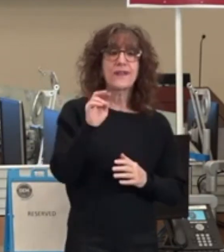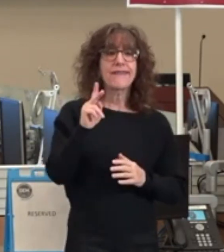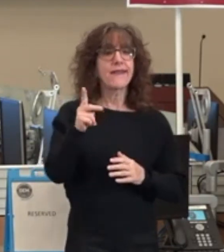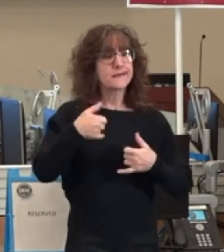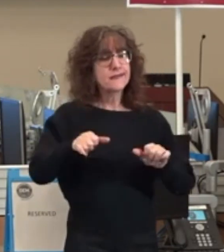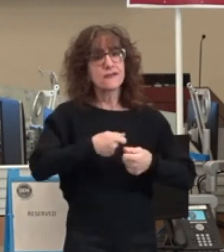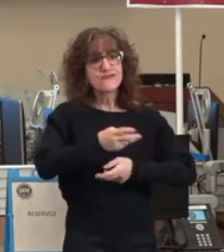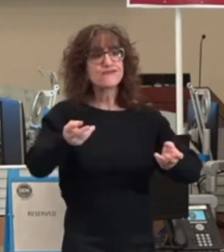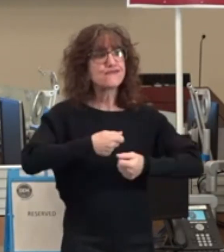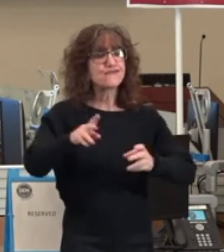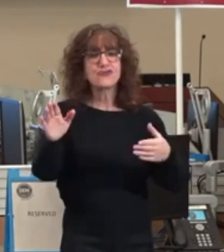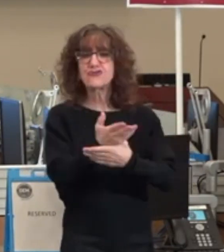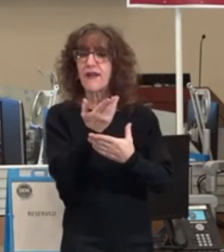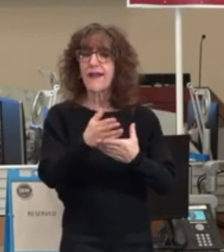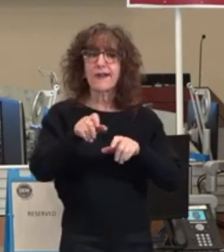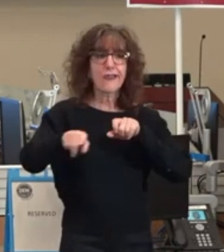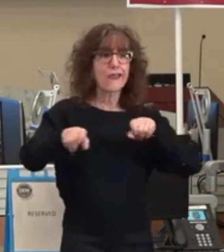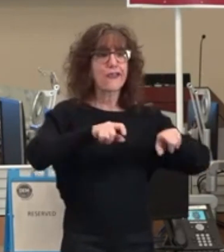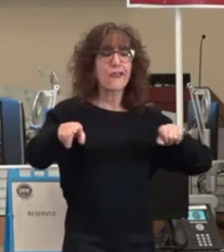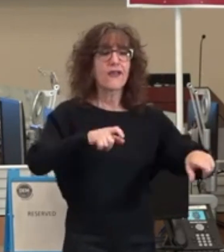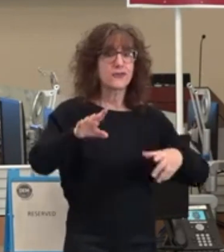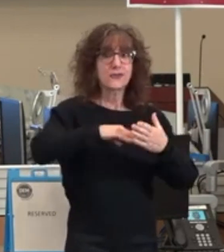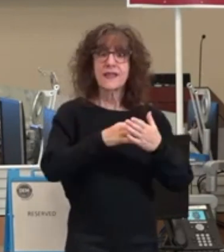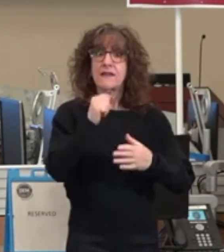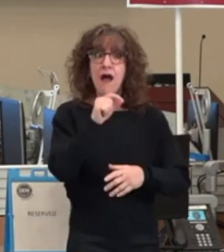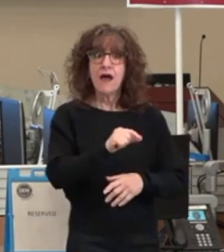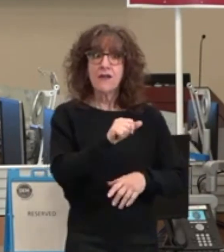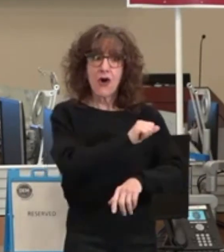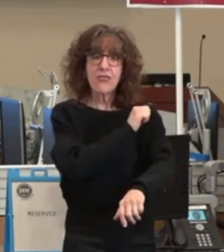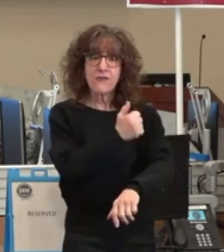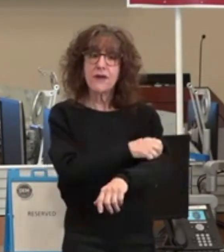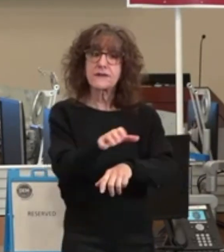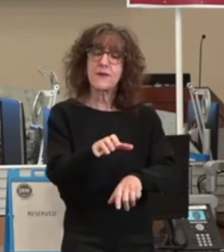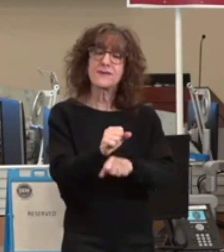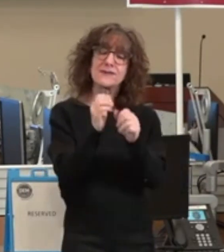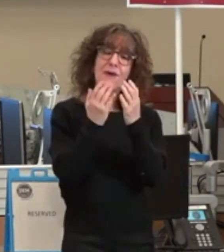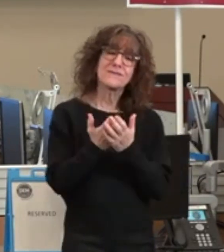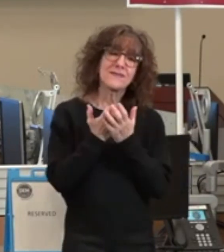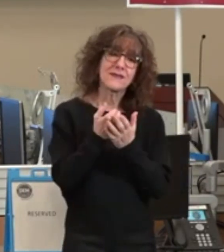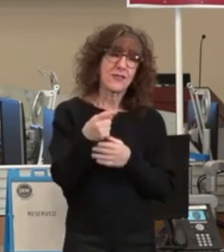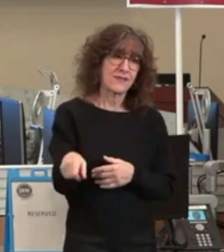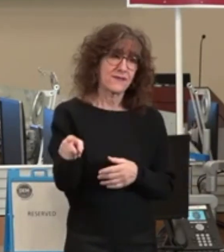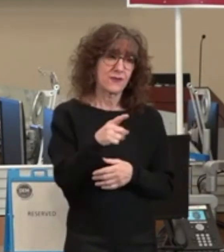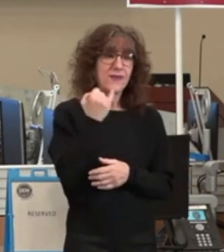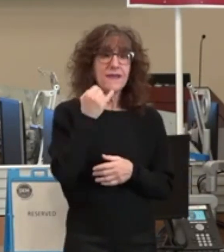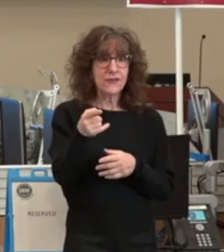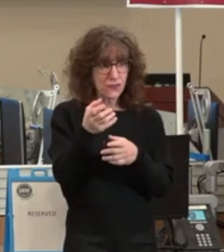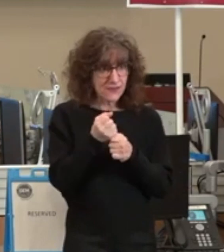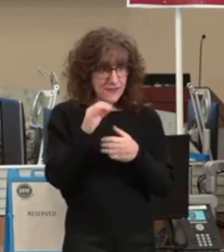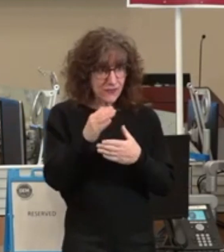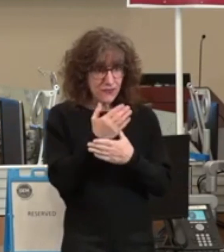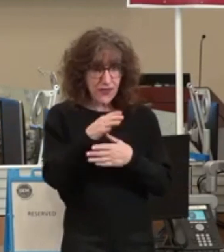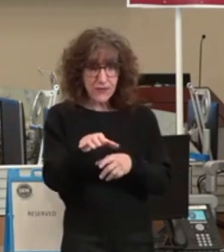being shared widely and utilized to schedule unauthorized appointments. And so I'm just asking everyone that if you received a